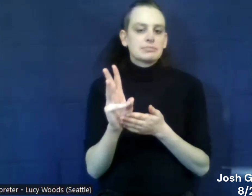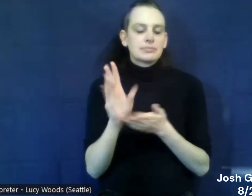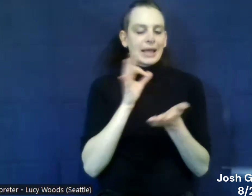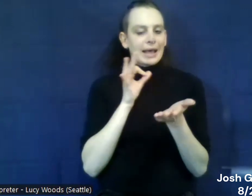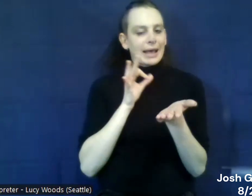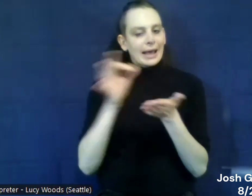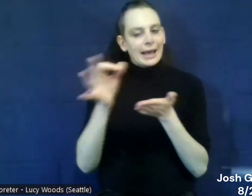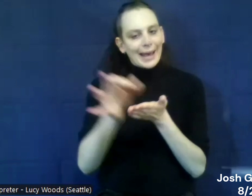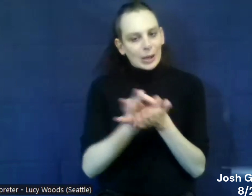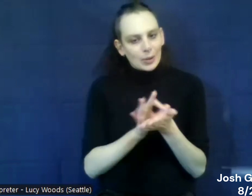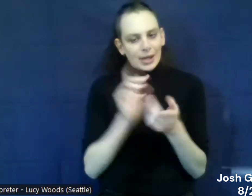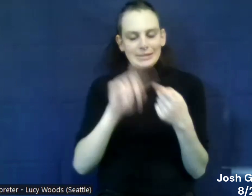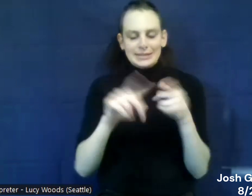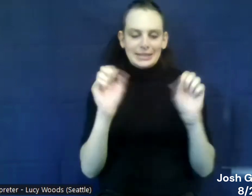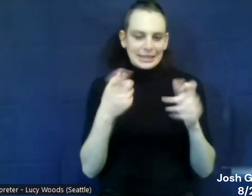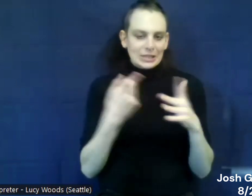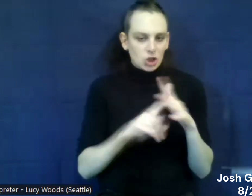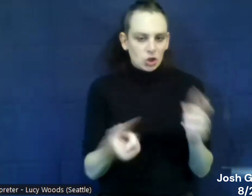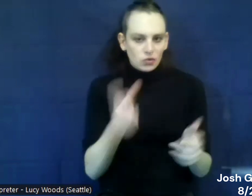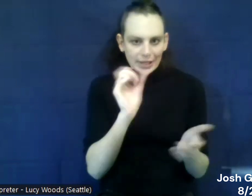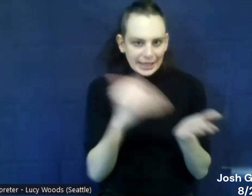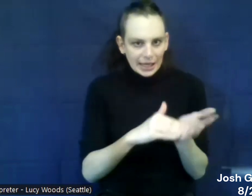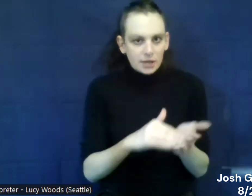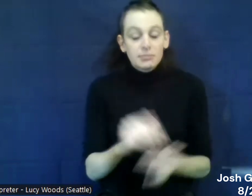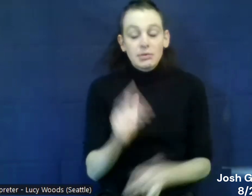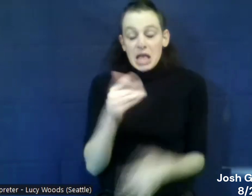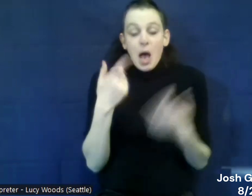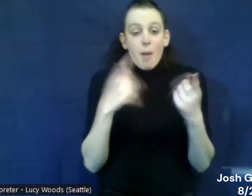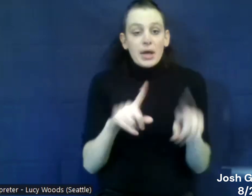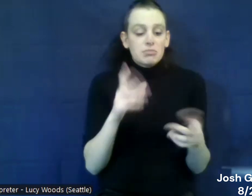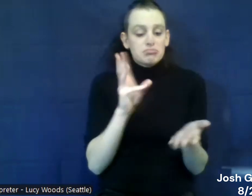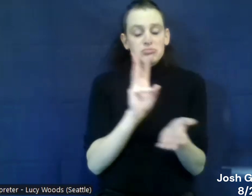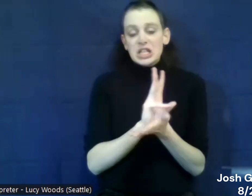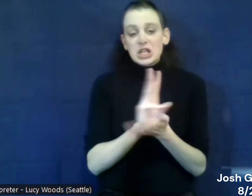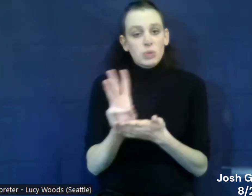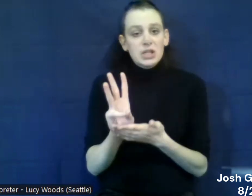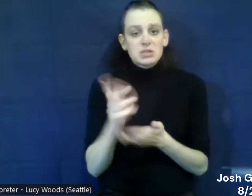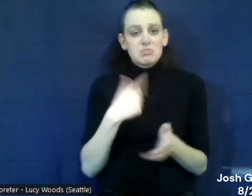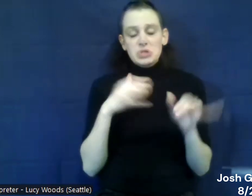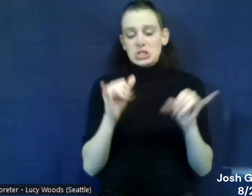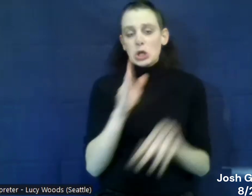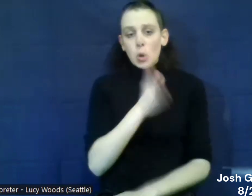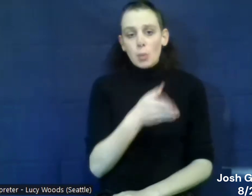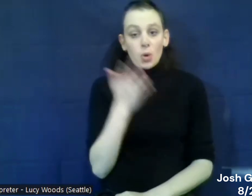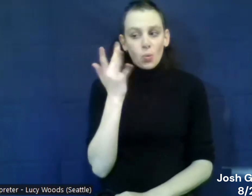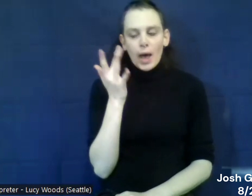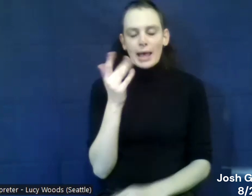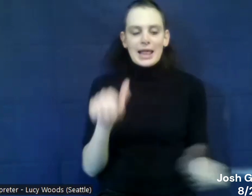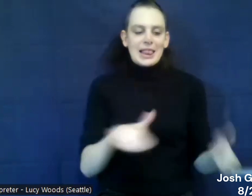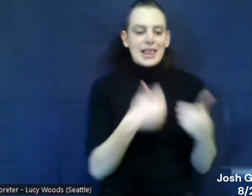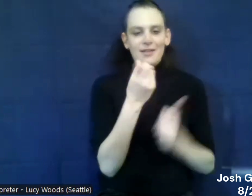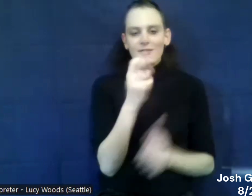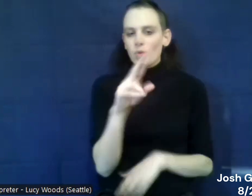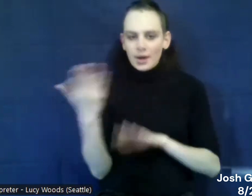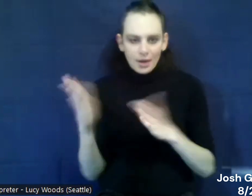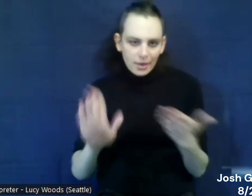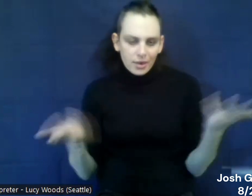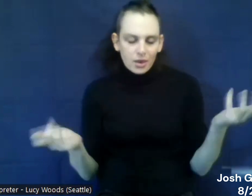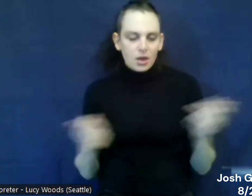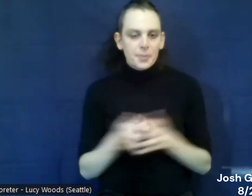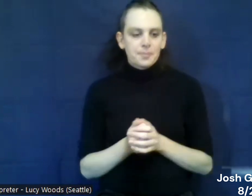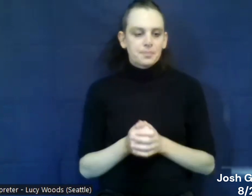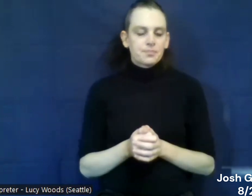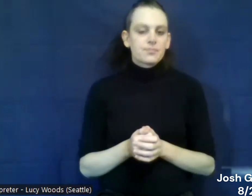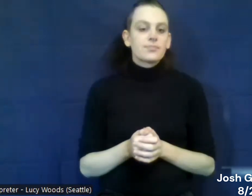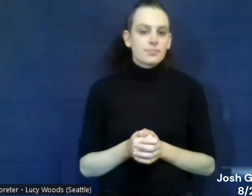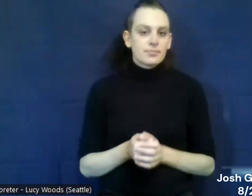And that's what happened. I was able to stay sober for those 6 weeks because it was life or death. But the second that